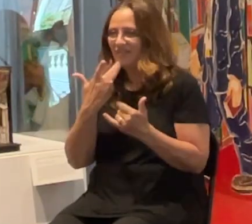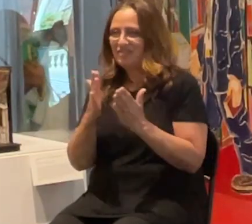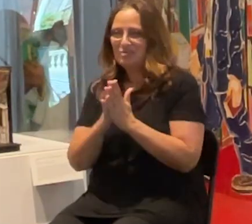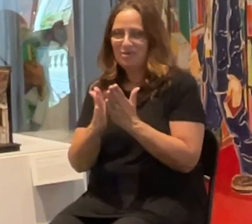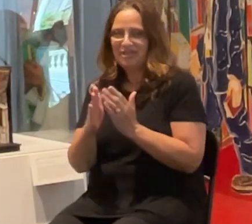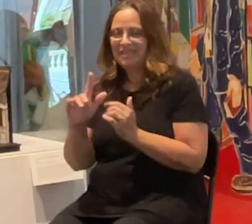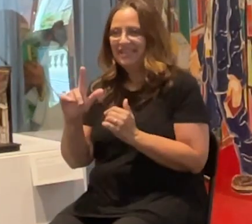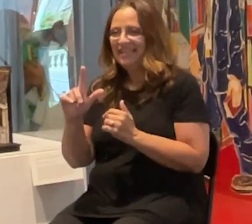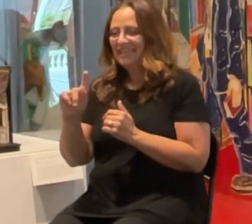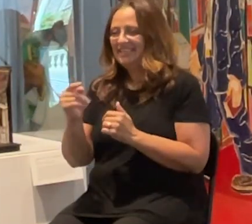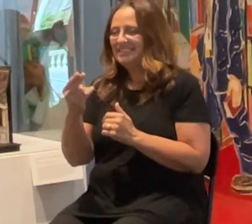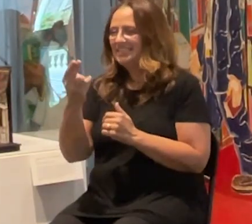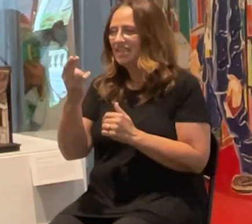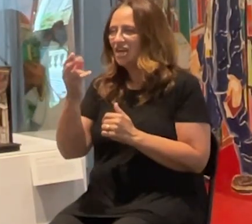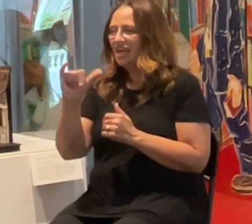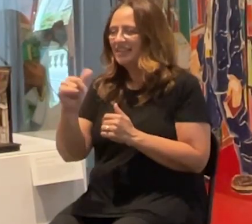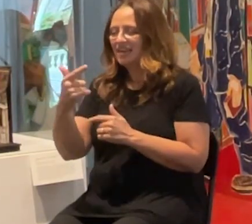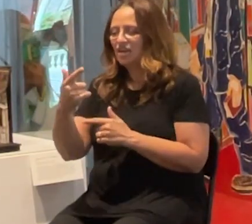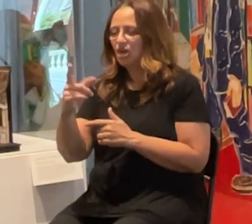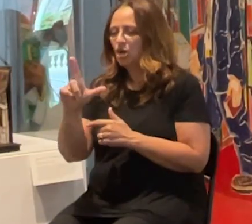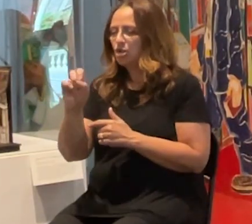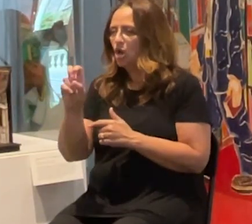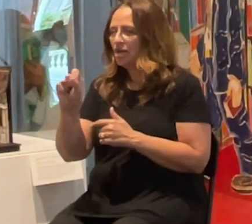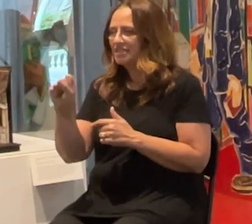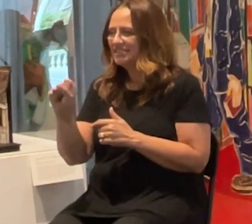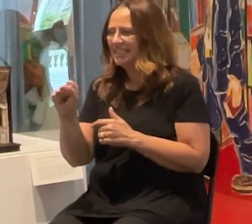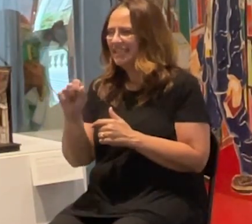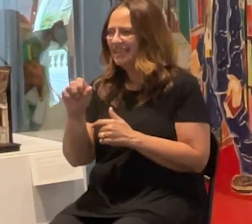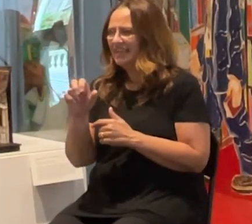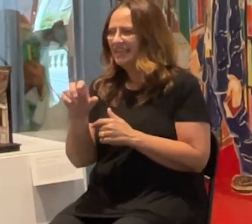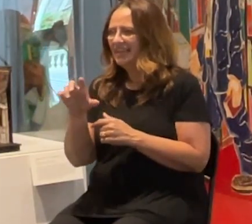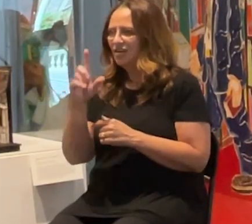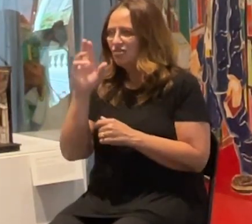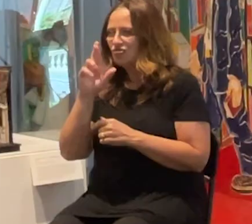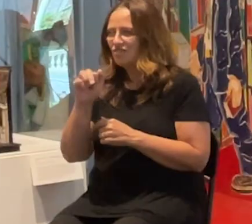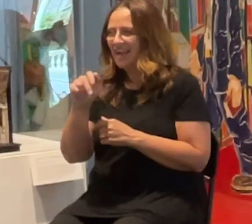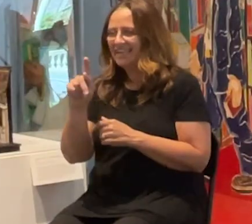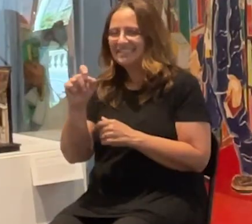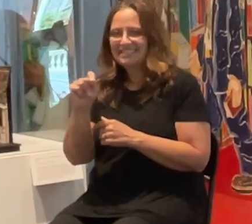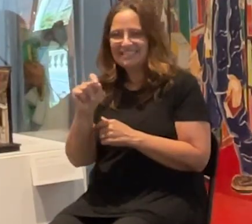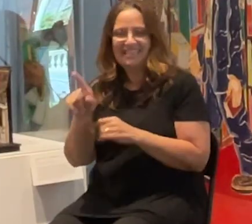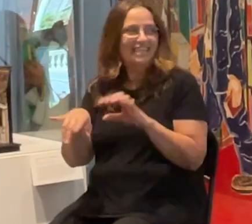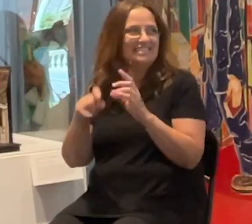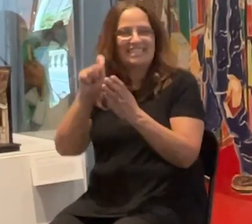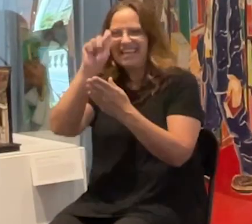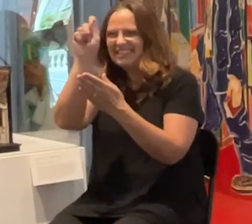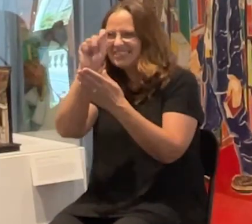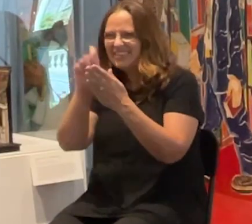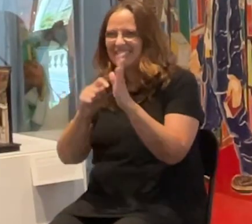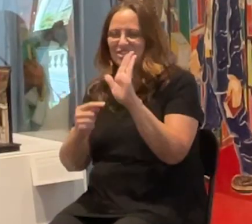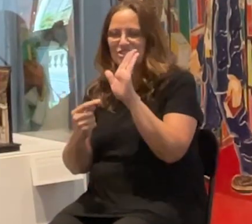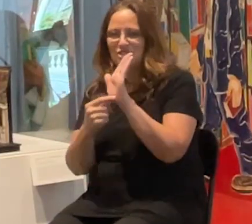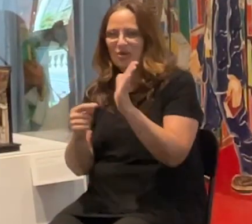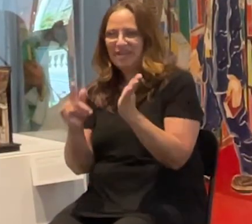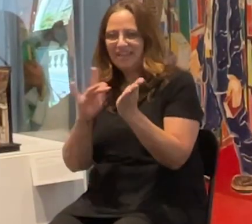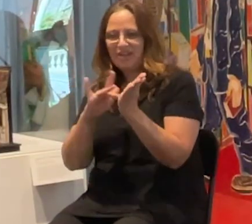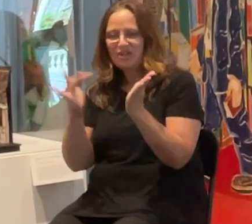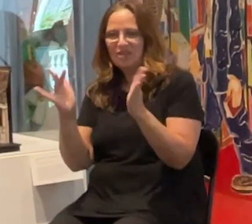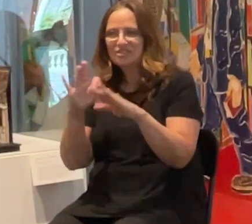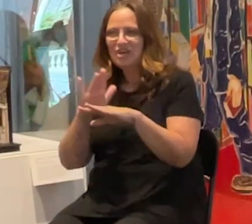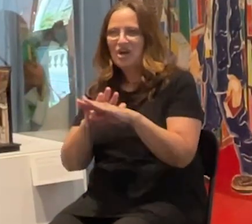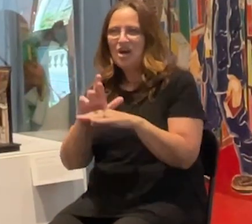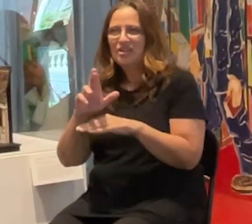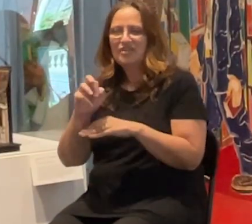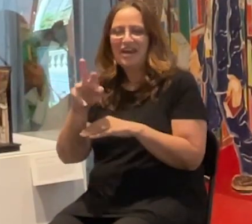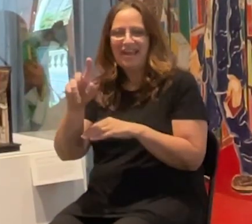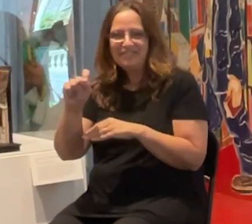The Glossy Rats that I just discovered in the corner over there. It's got a little squiggle showing the gloss on the rat. And